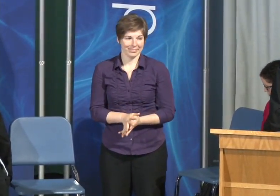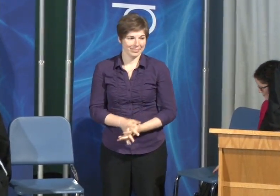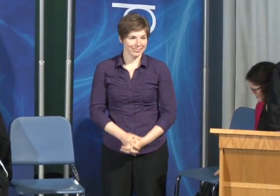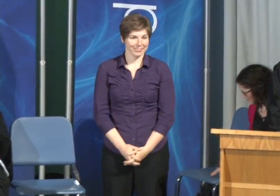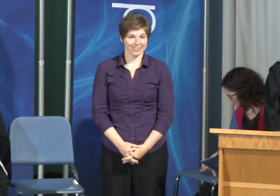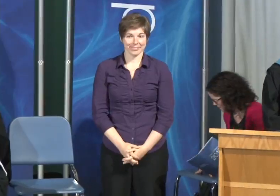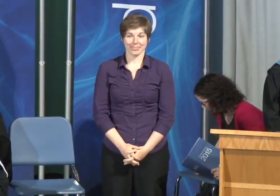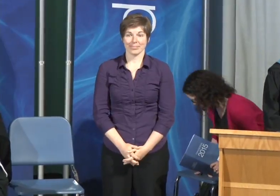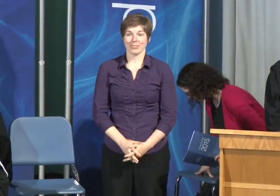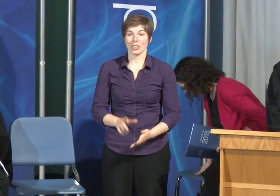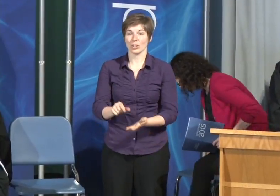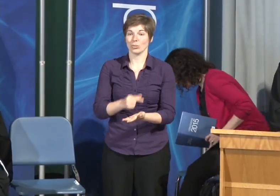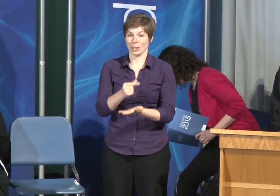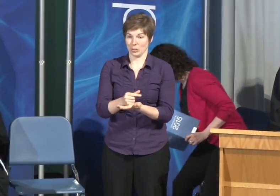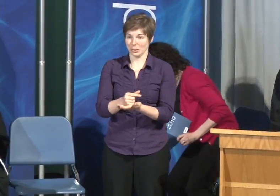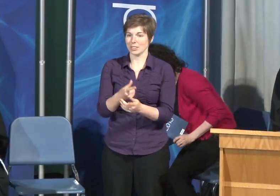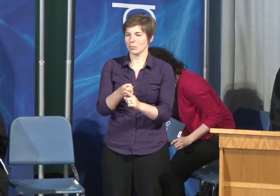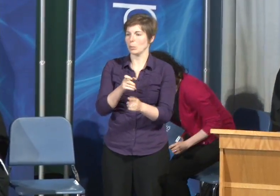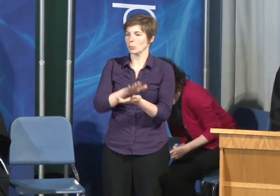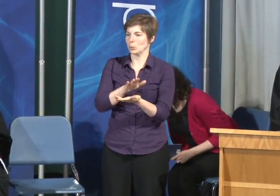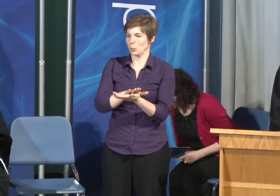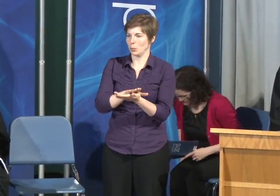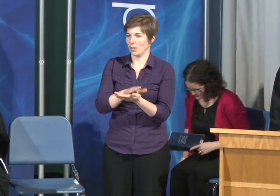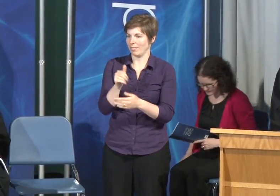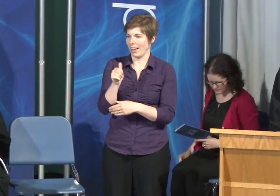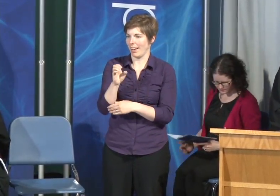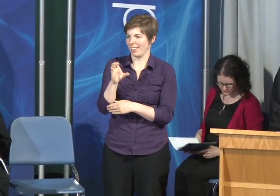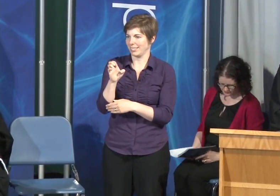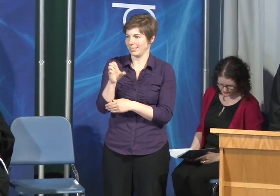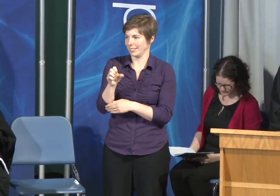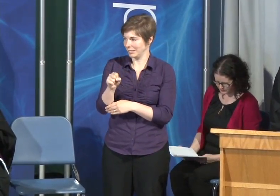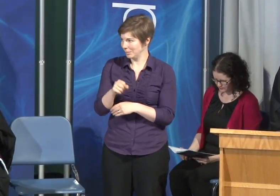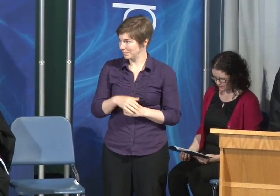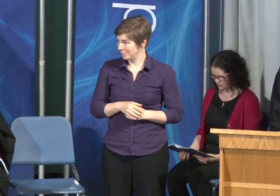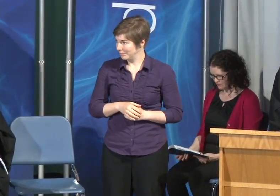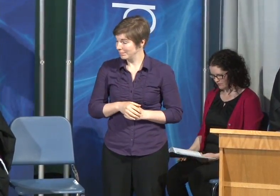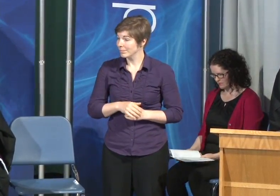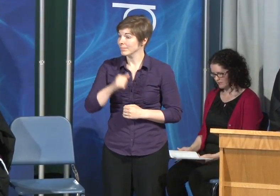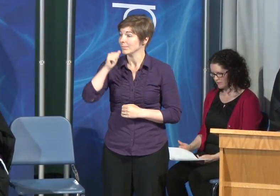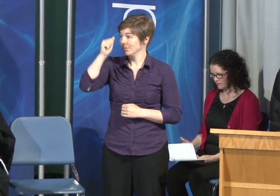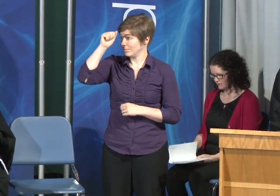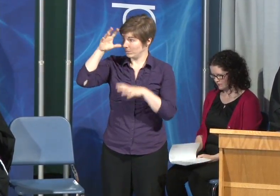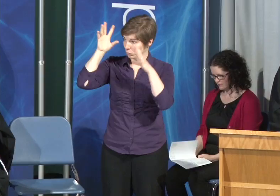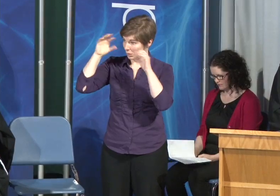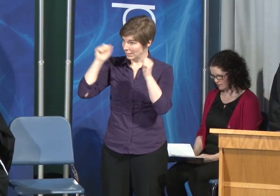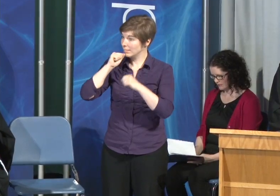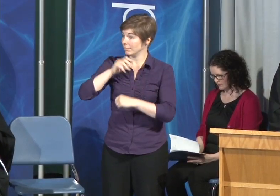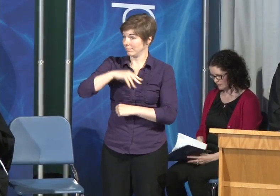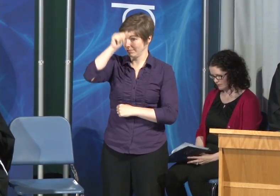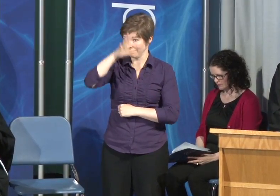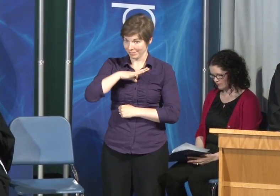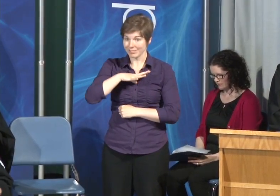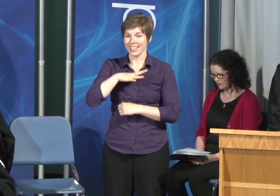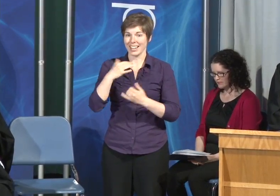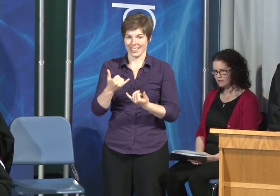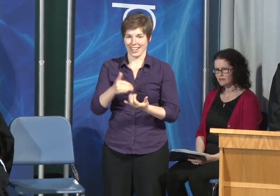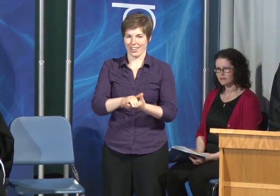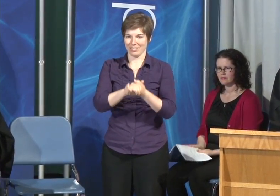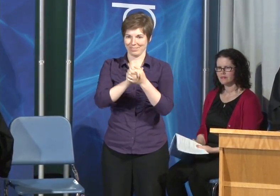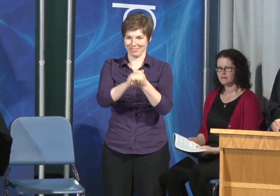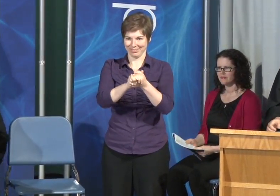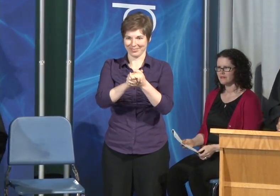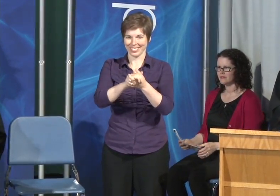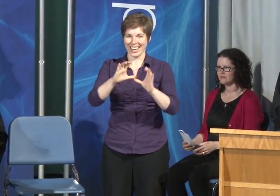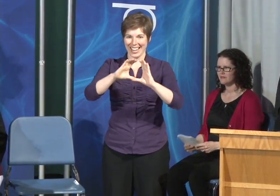The graduates from the School of Access. Now, Mr. President, ladies and gentlemen, if you'll join me now in congratulating the class of 2015.